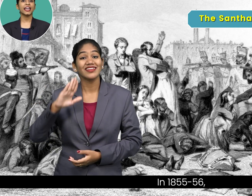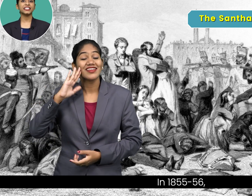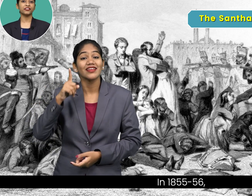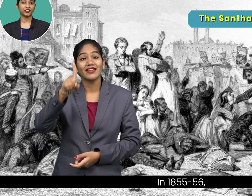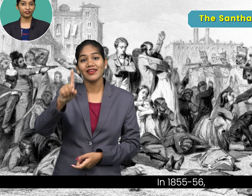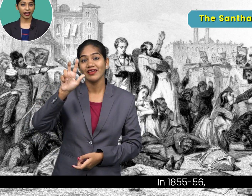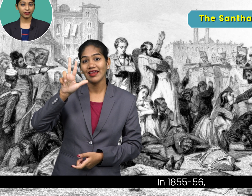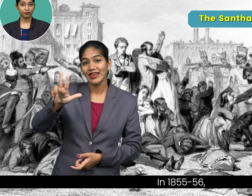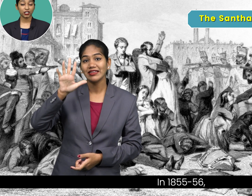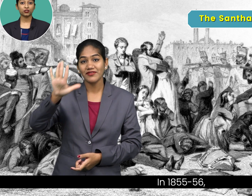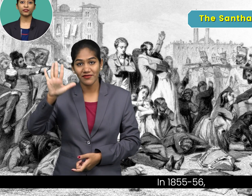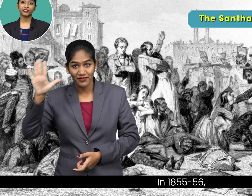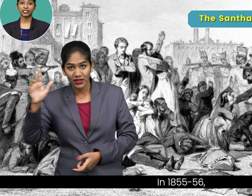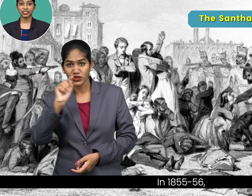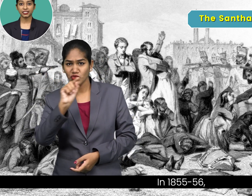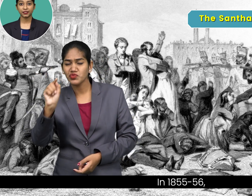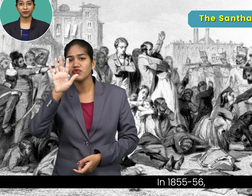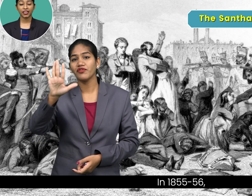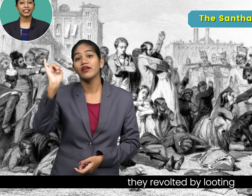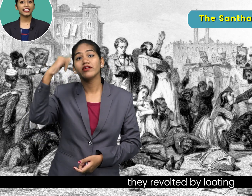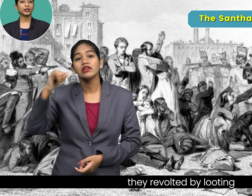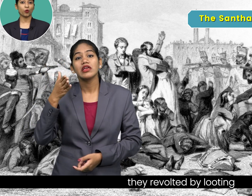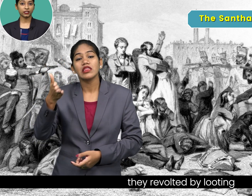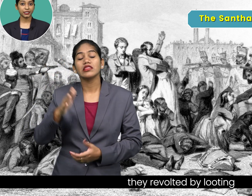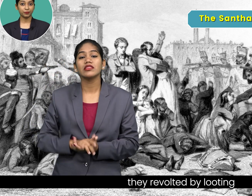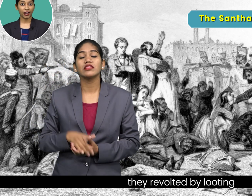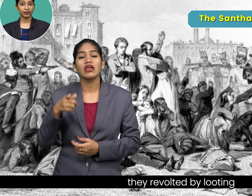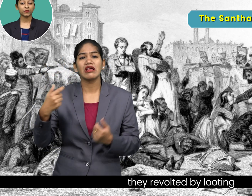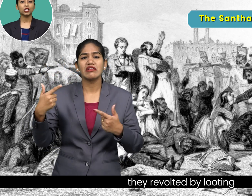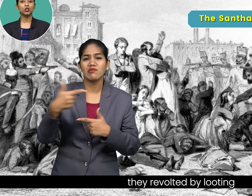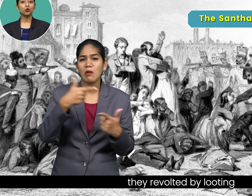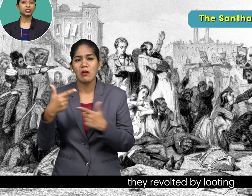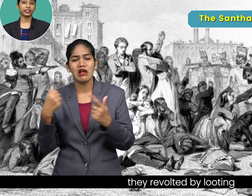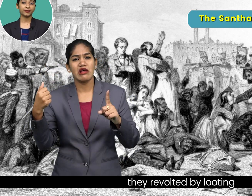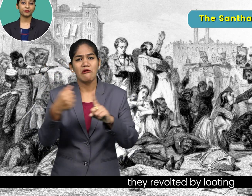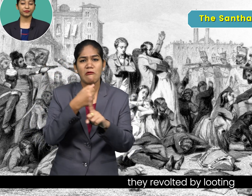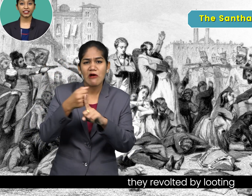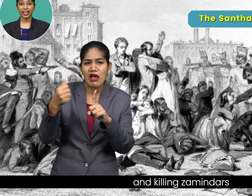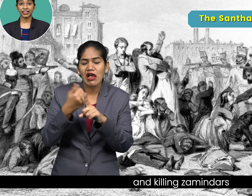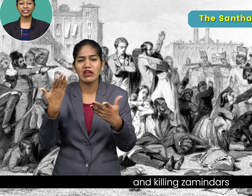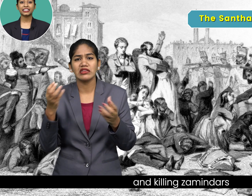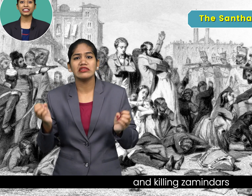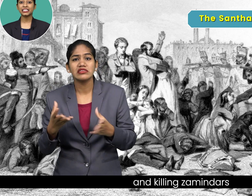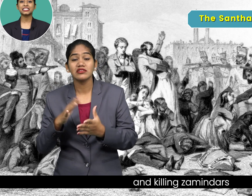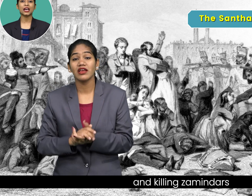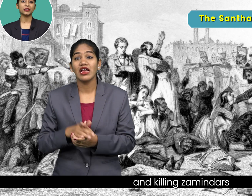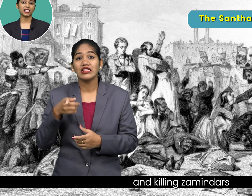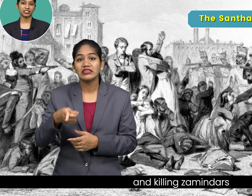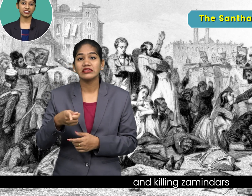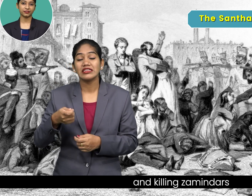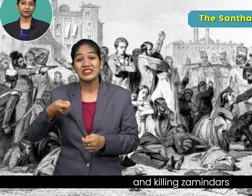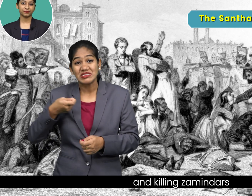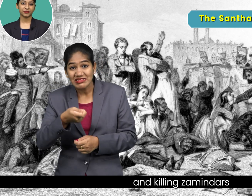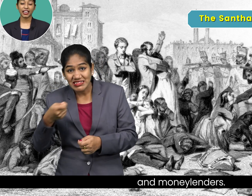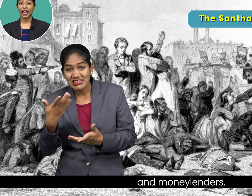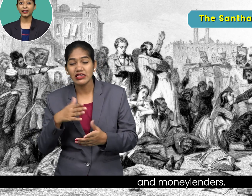In 1855 to 56, they revolted by looting and killing